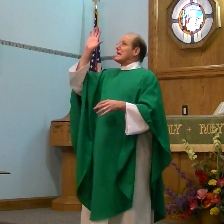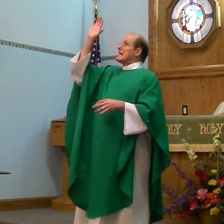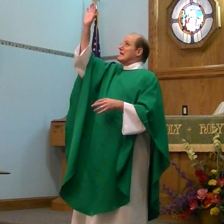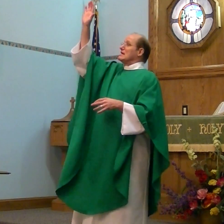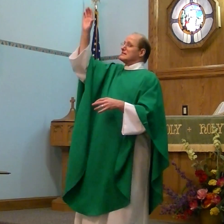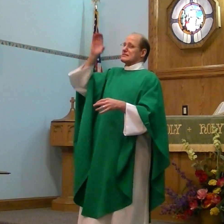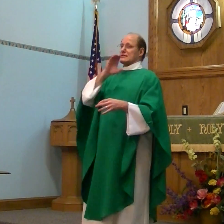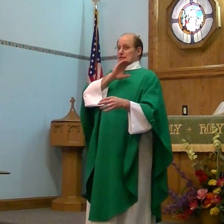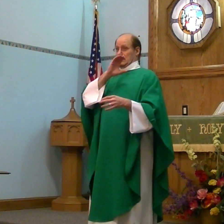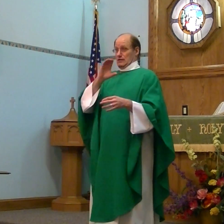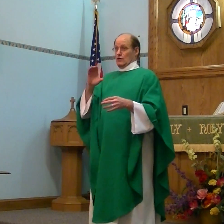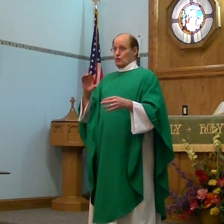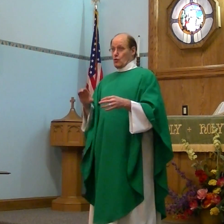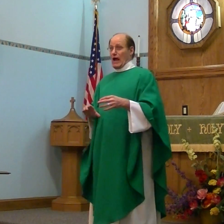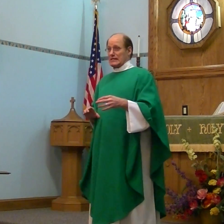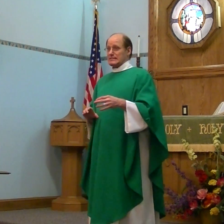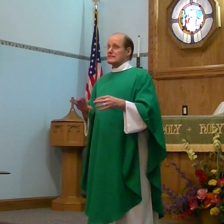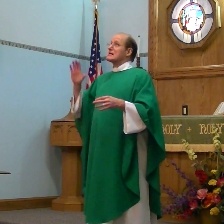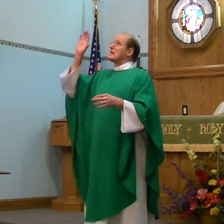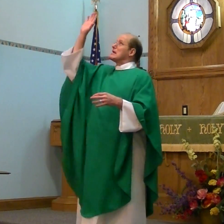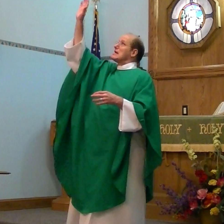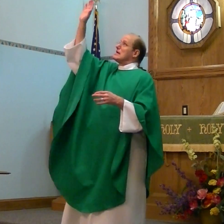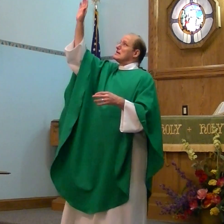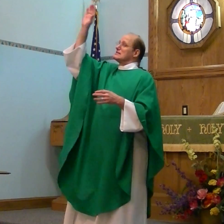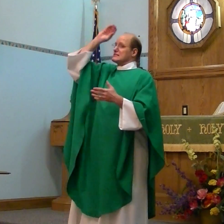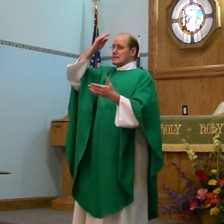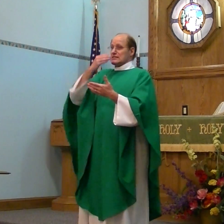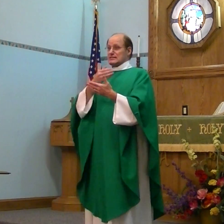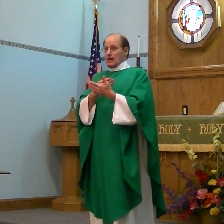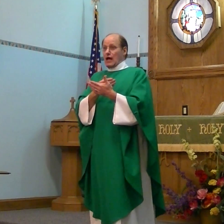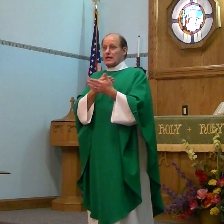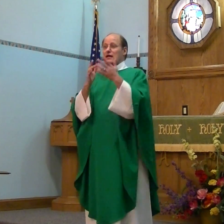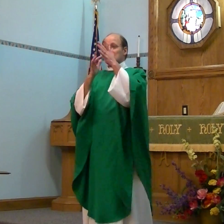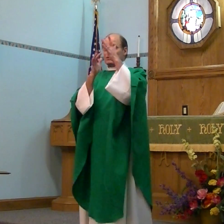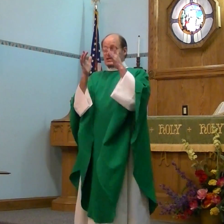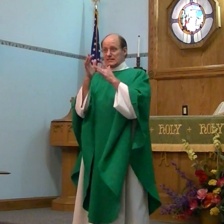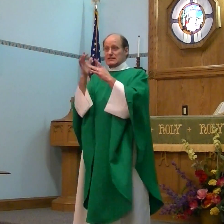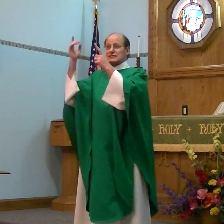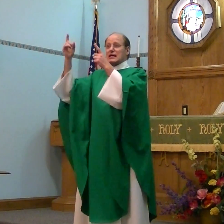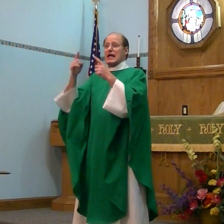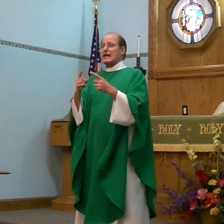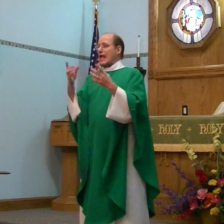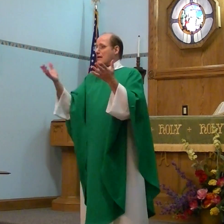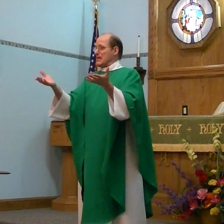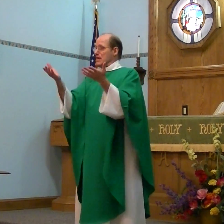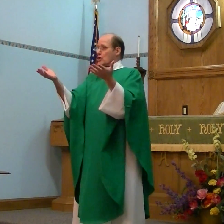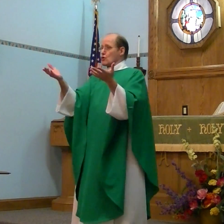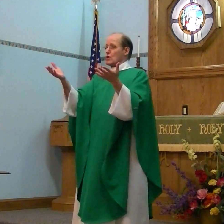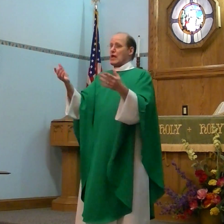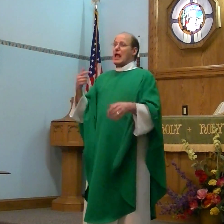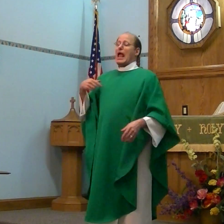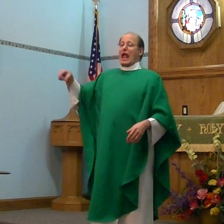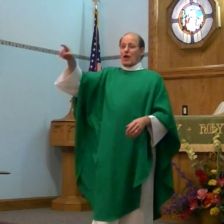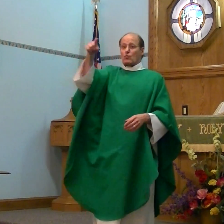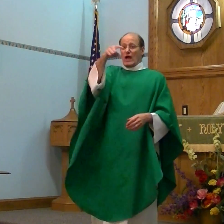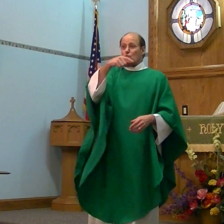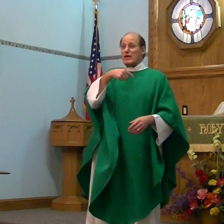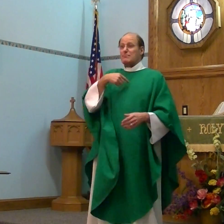His Christ, his Son, Jesus, came here. And when we